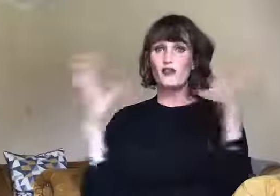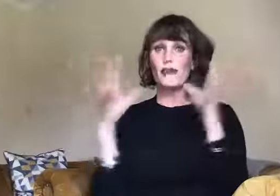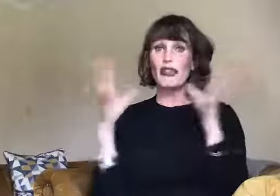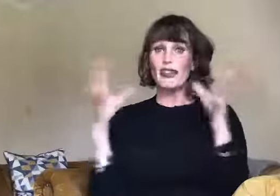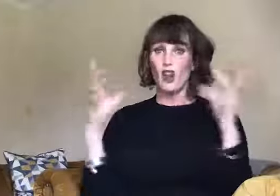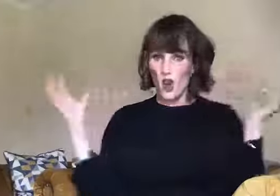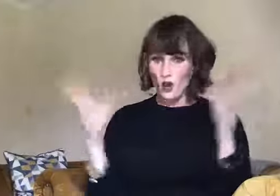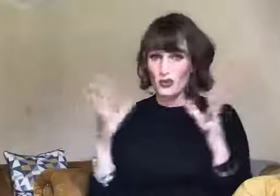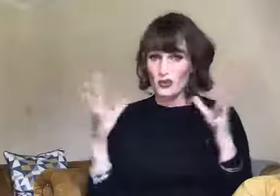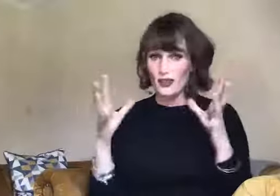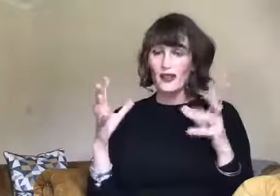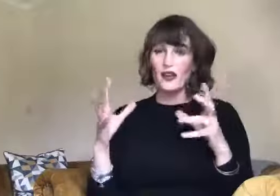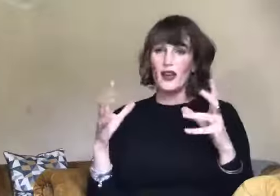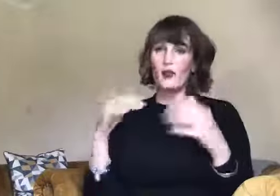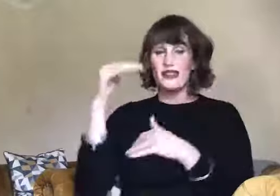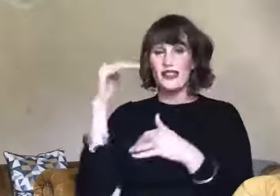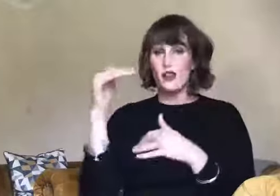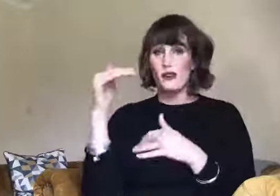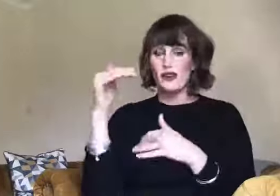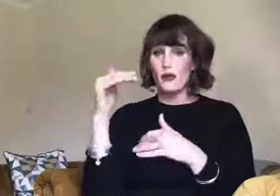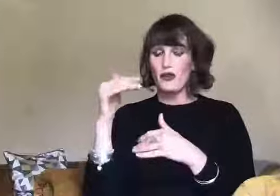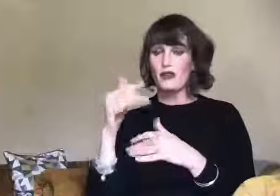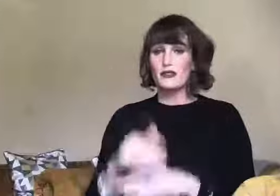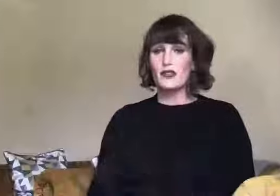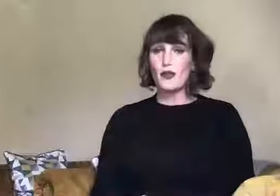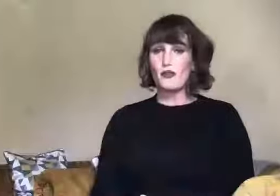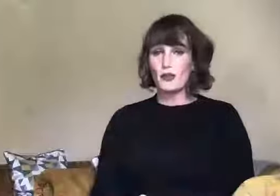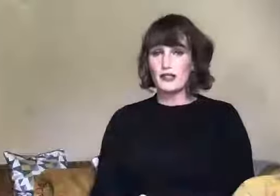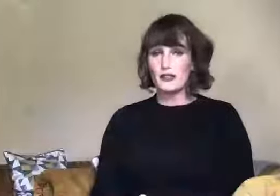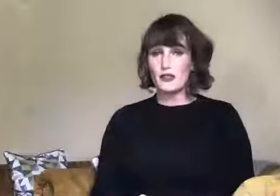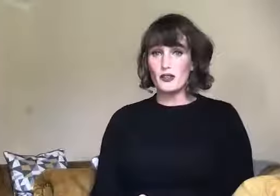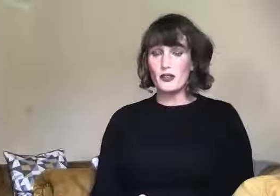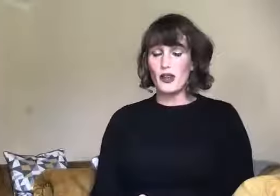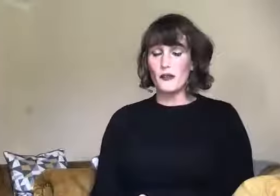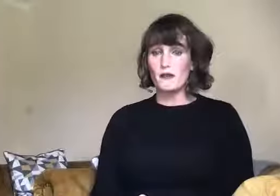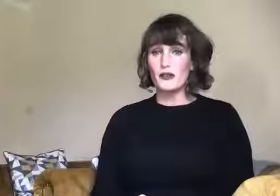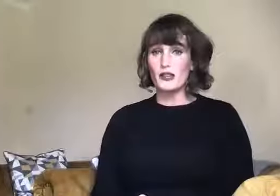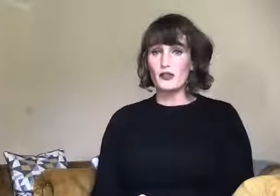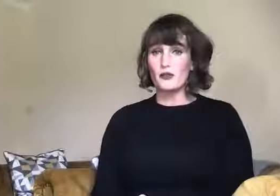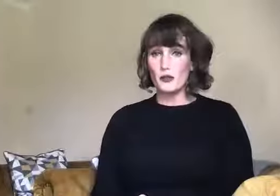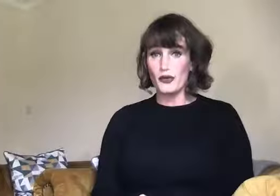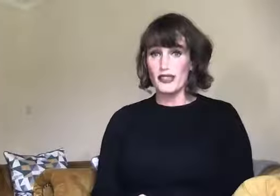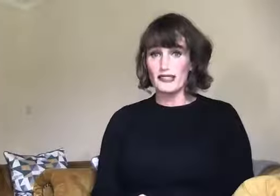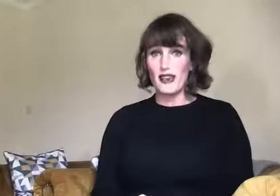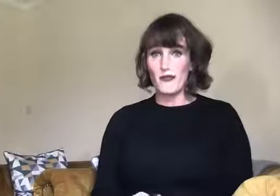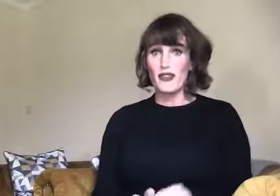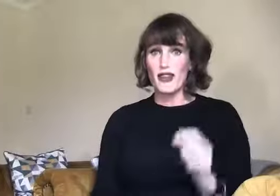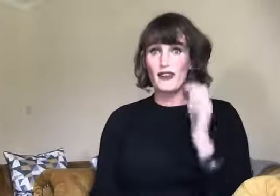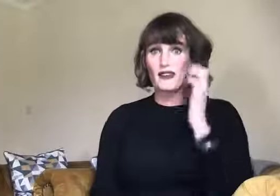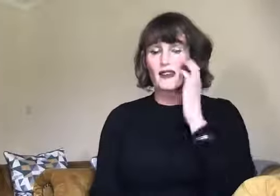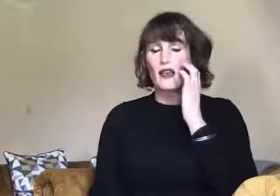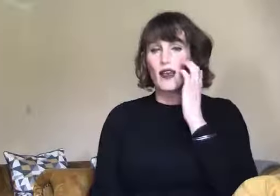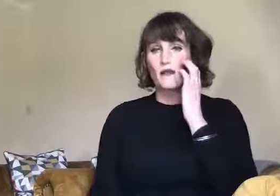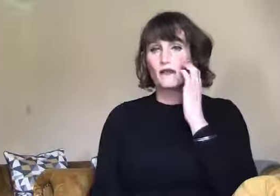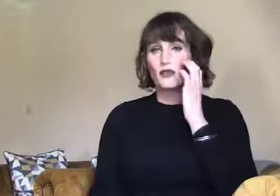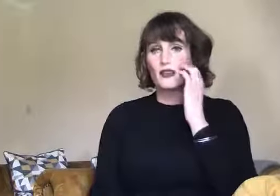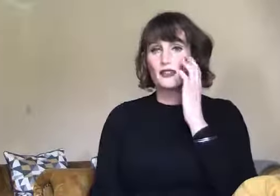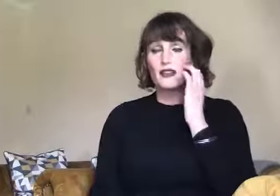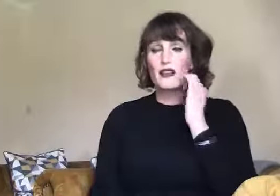cram in a lot within half an hour. So I've wanted to, sort of put things out there for you to